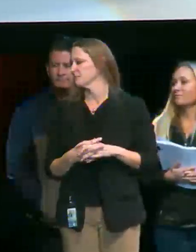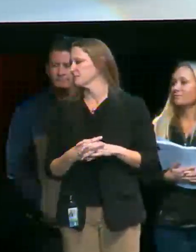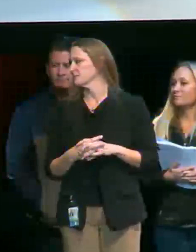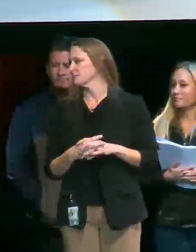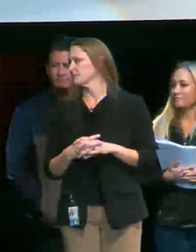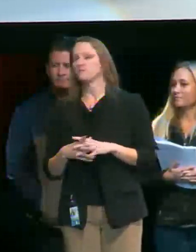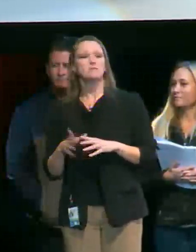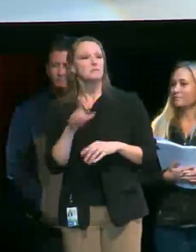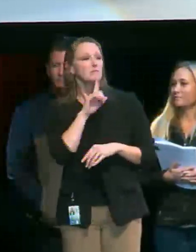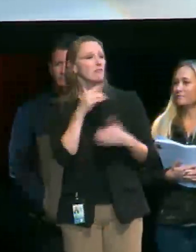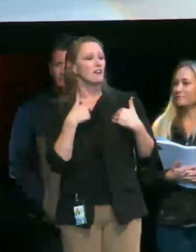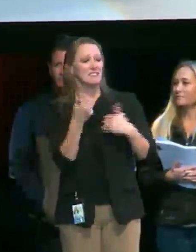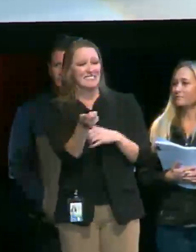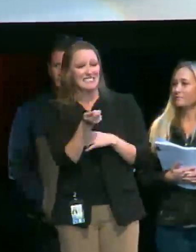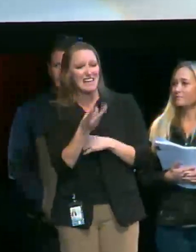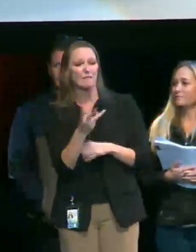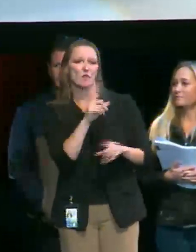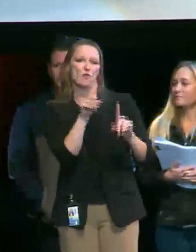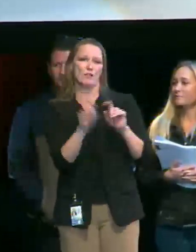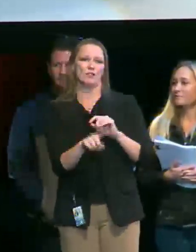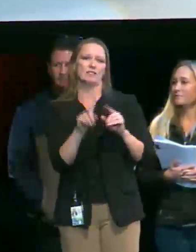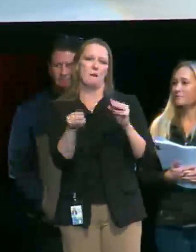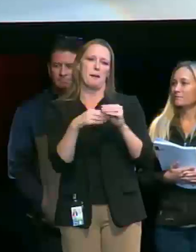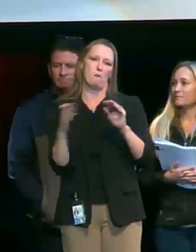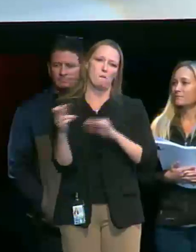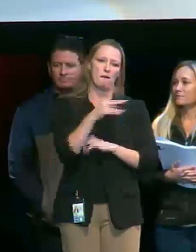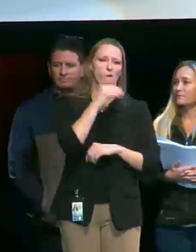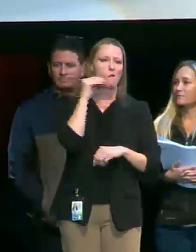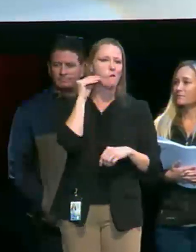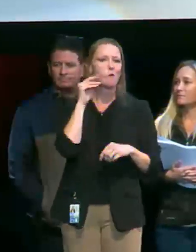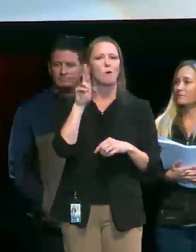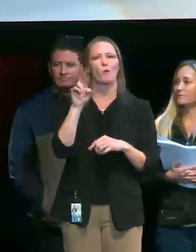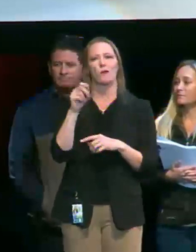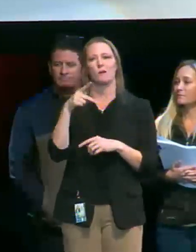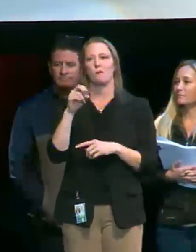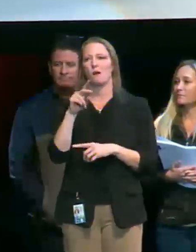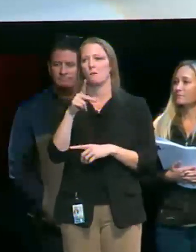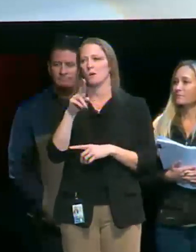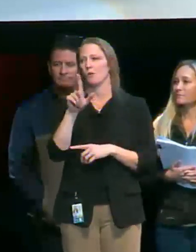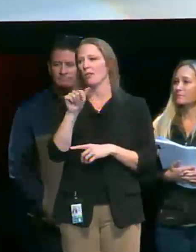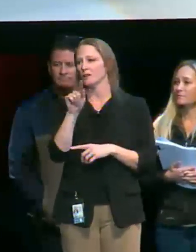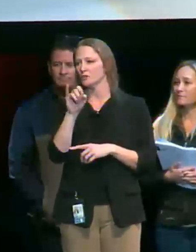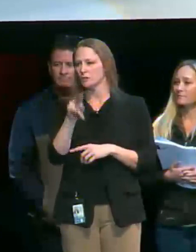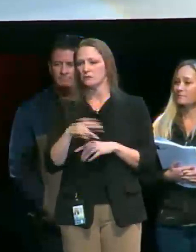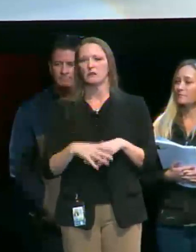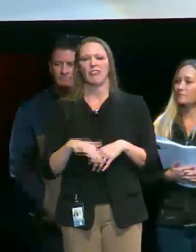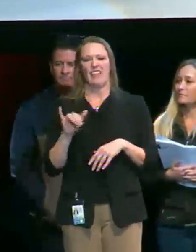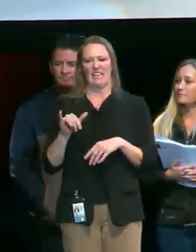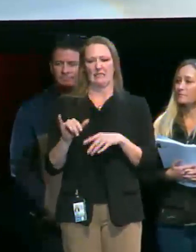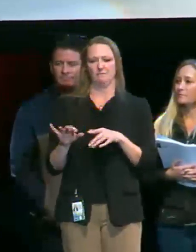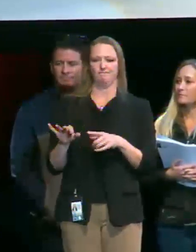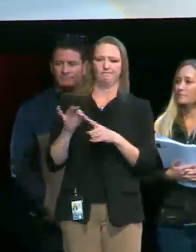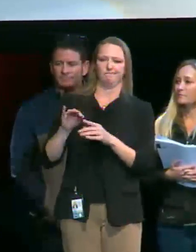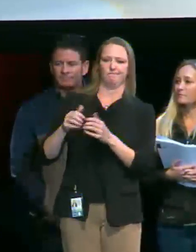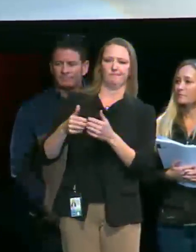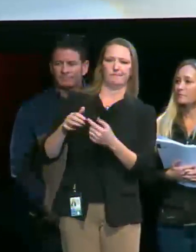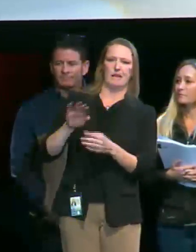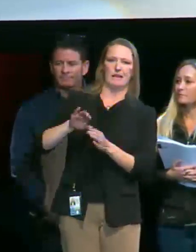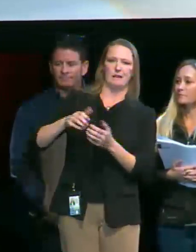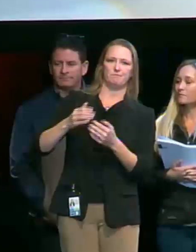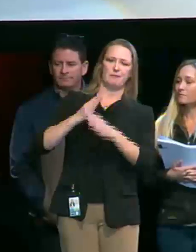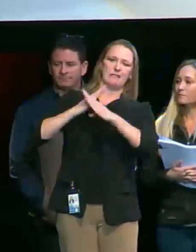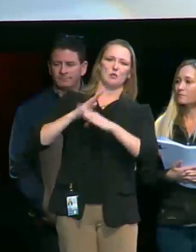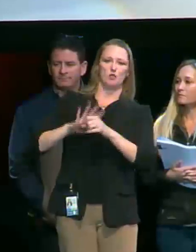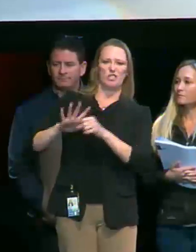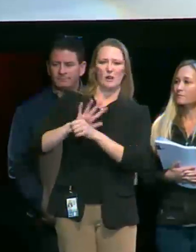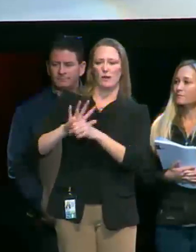There's actually several questions about repopulation and the exclusionary and the evacuation areas. So I think, again, the